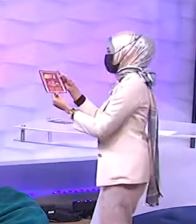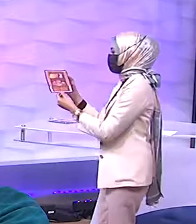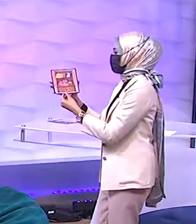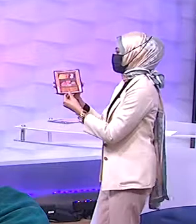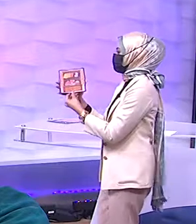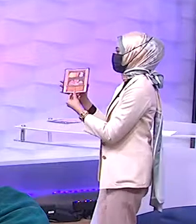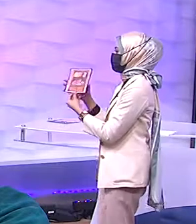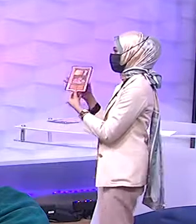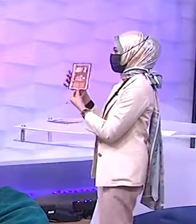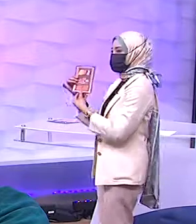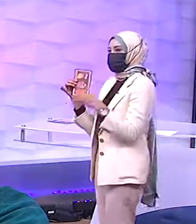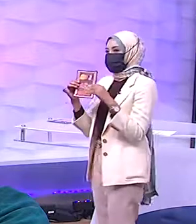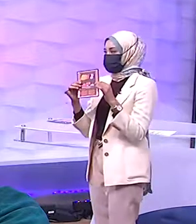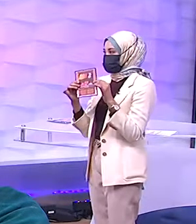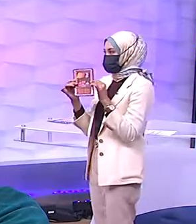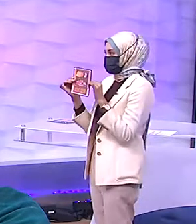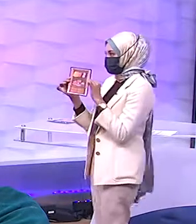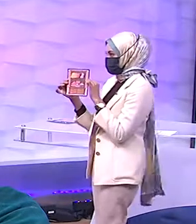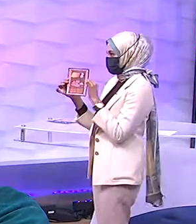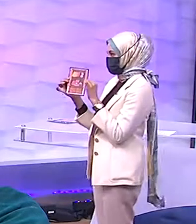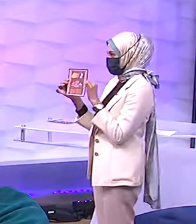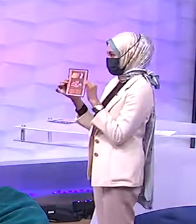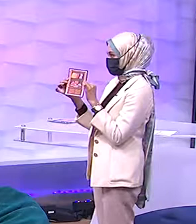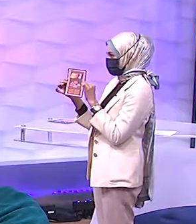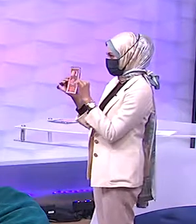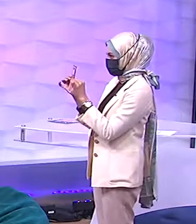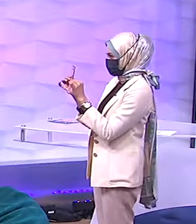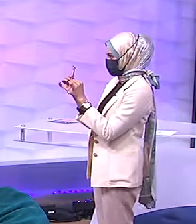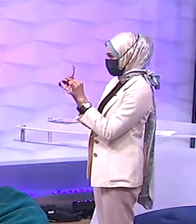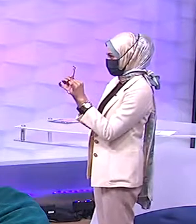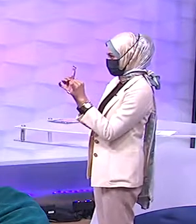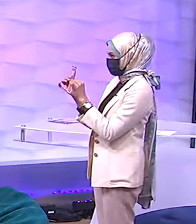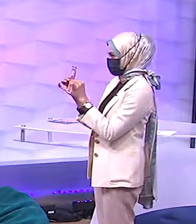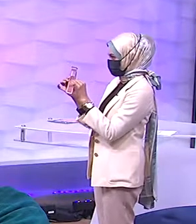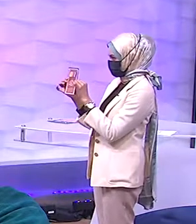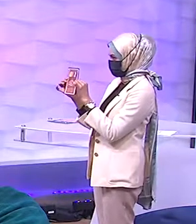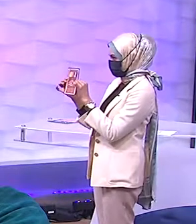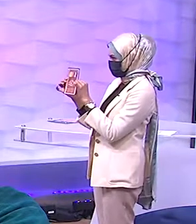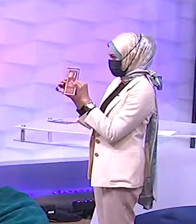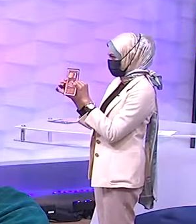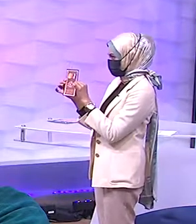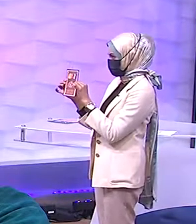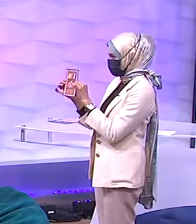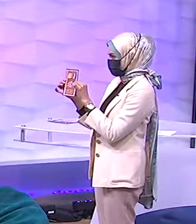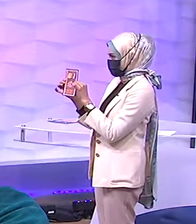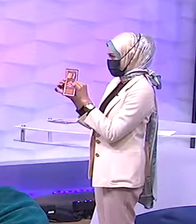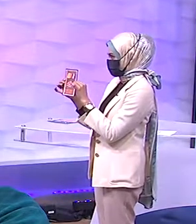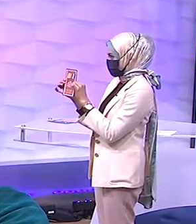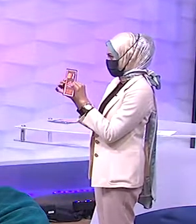Yes. Mm-hmm. I okay. have this. That is, I can see clothes, mm-hmm. shoes. Okay, where does